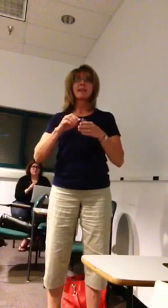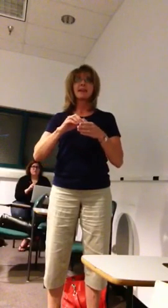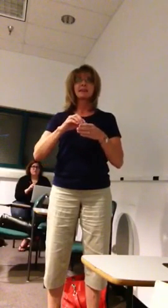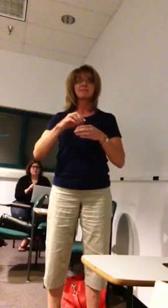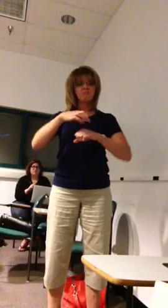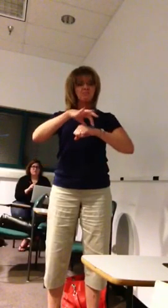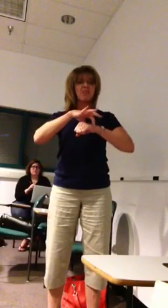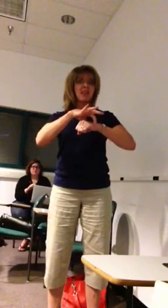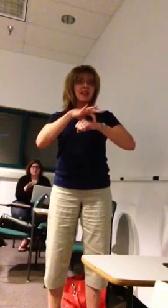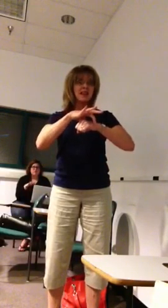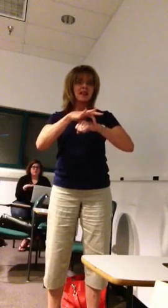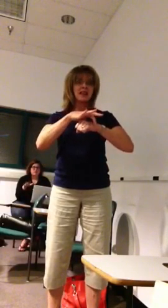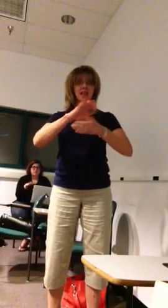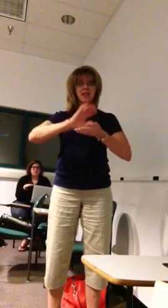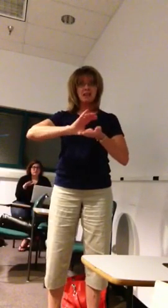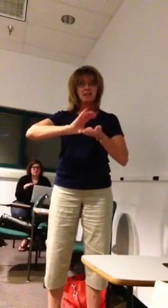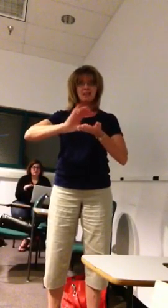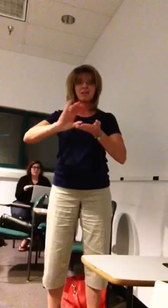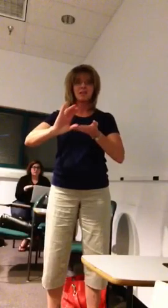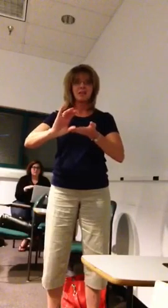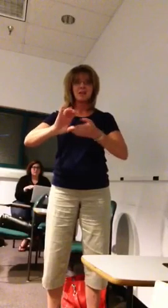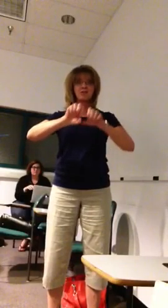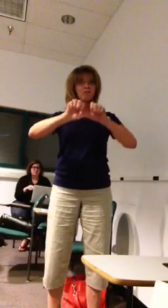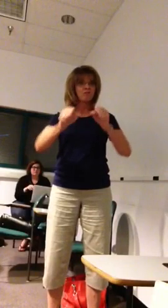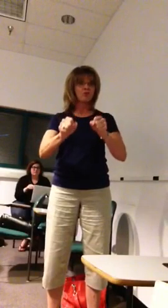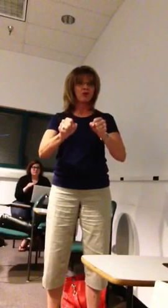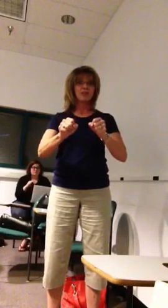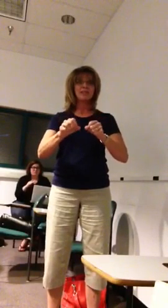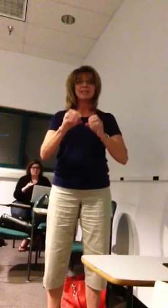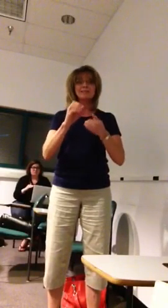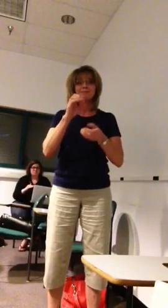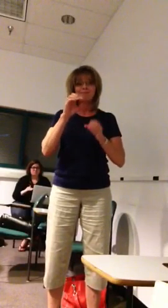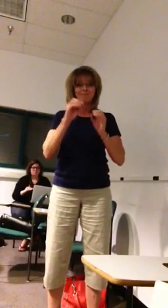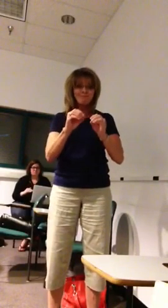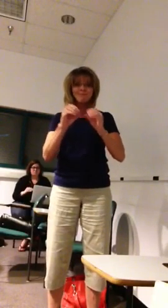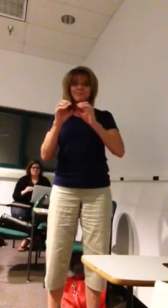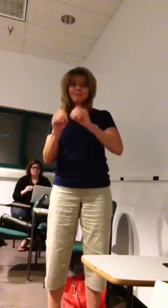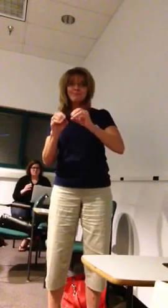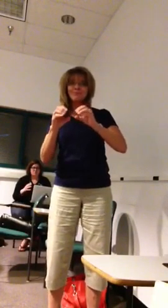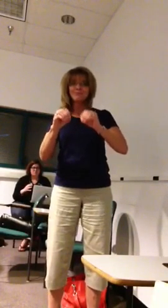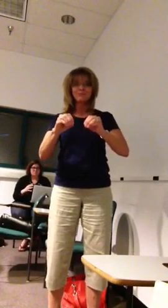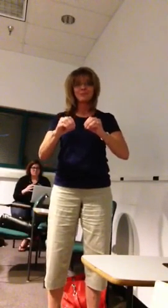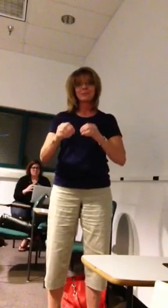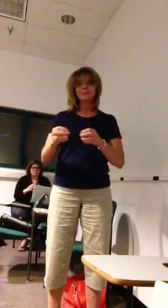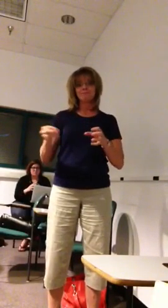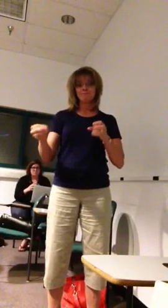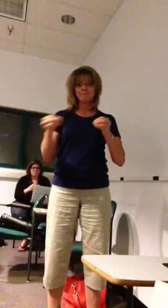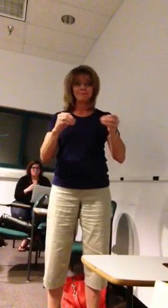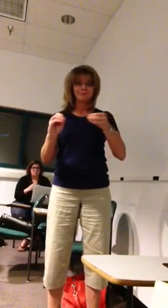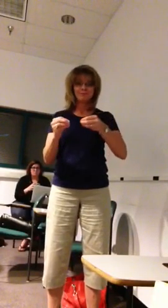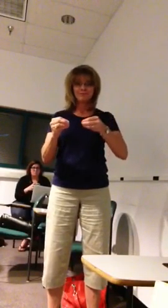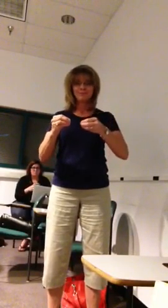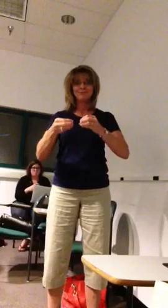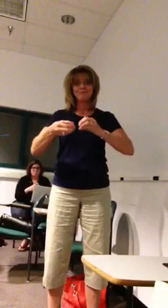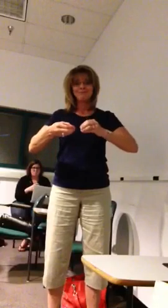is broken into pieces that fit together like a jigsaw puzzle. And we call those pieces